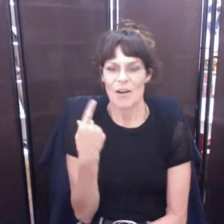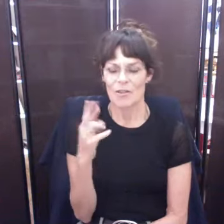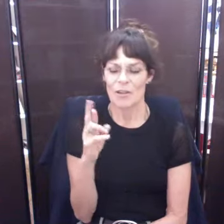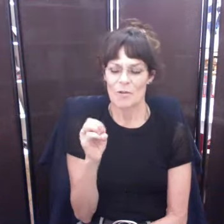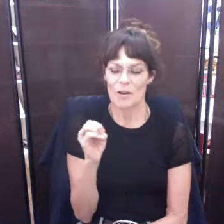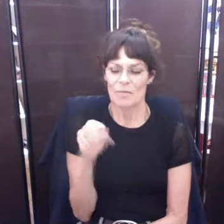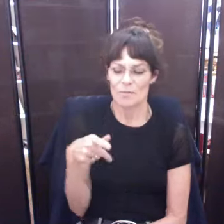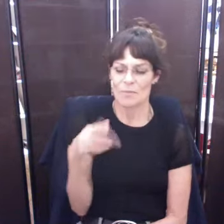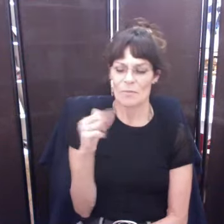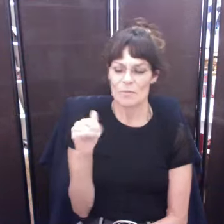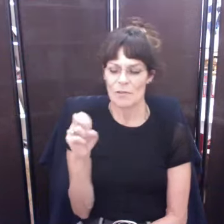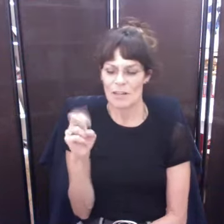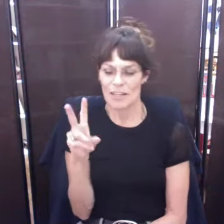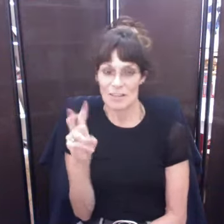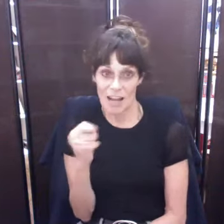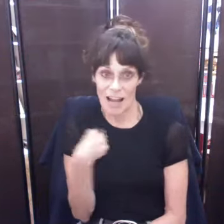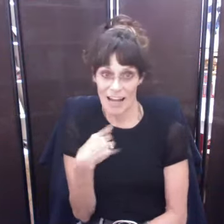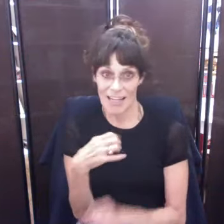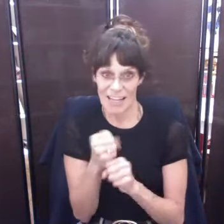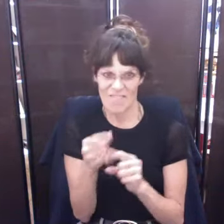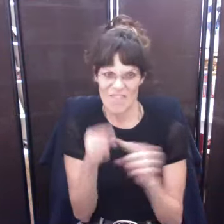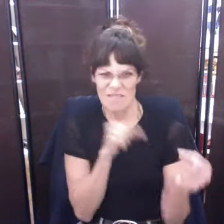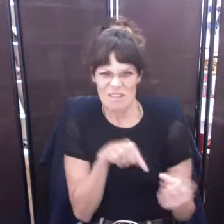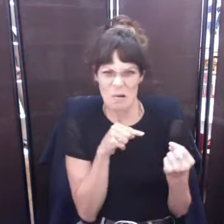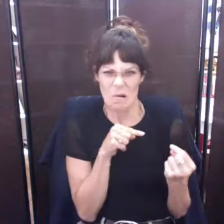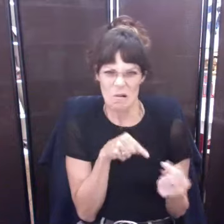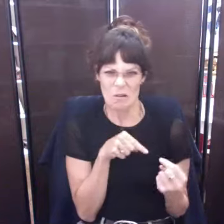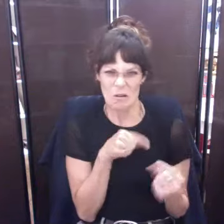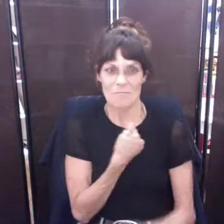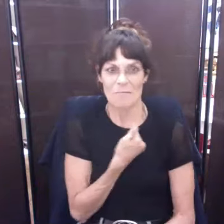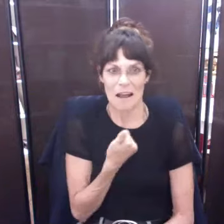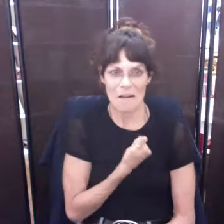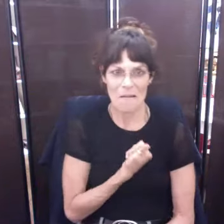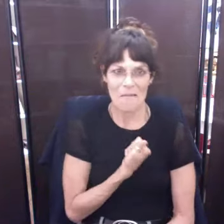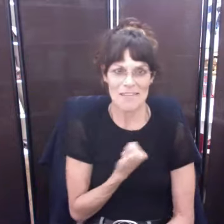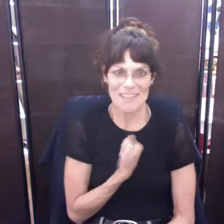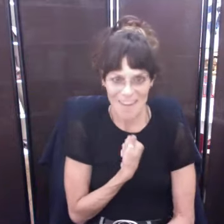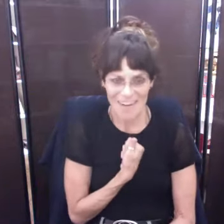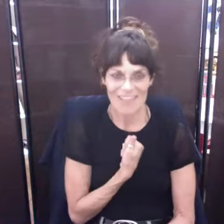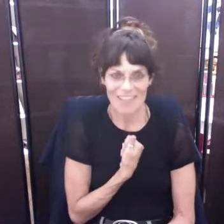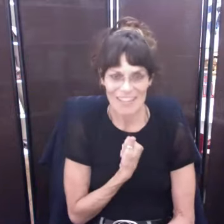I get, the only reprieve from the torture of my own self, is to work with other people